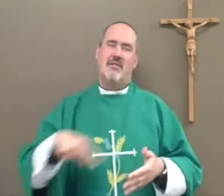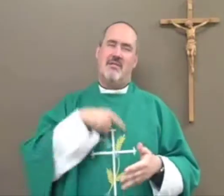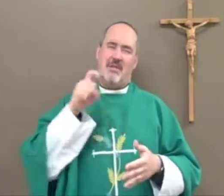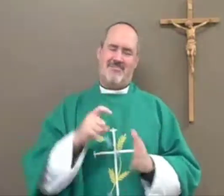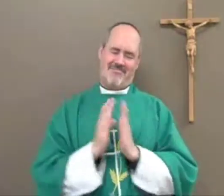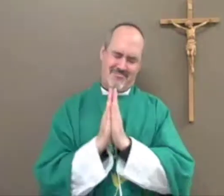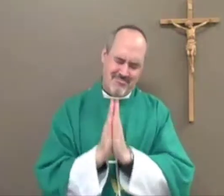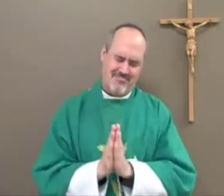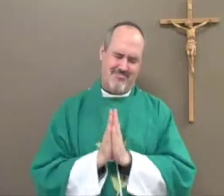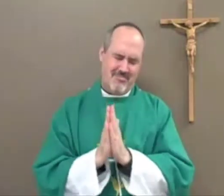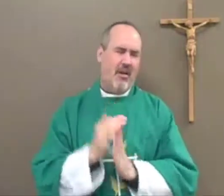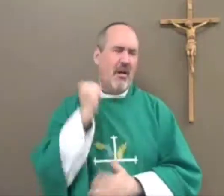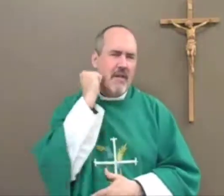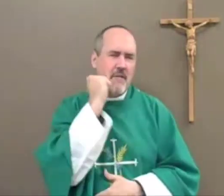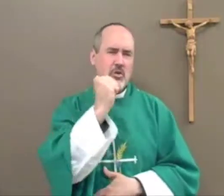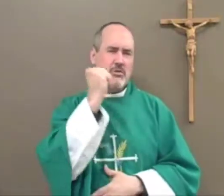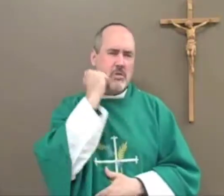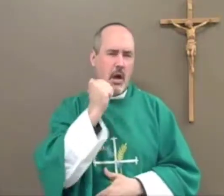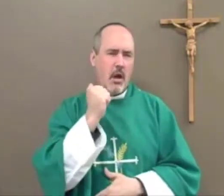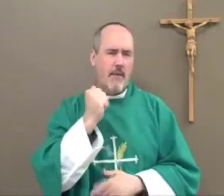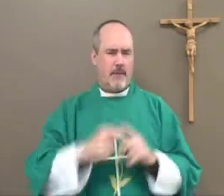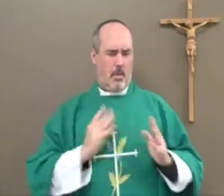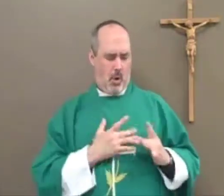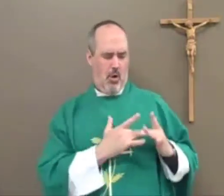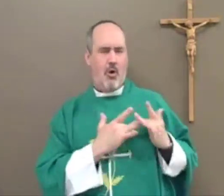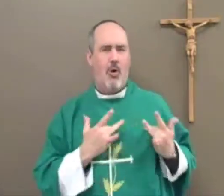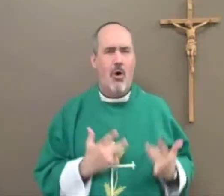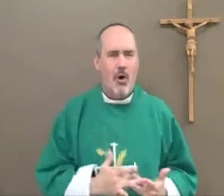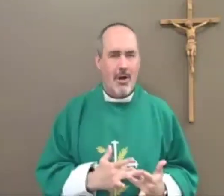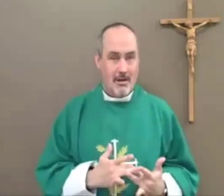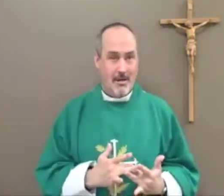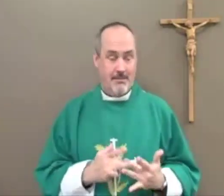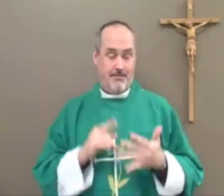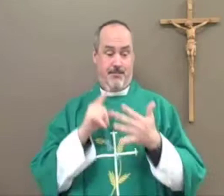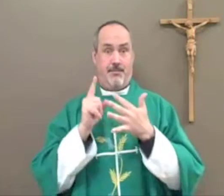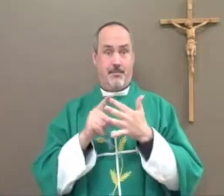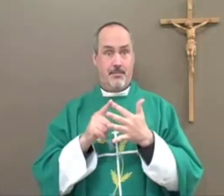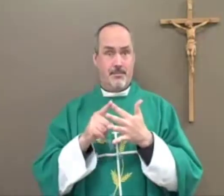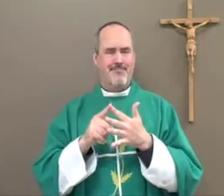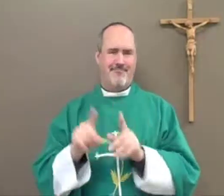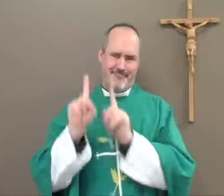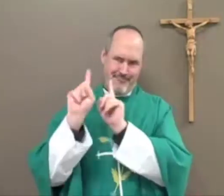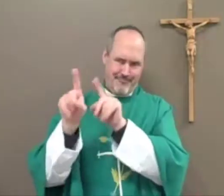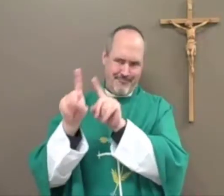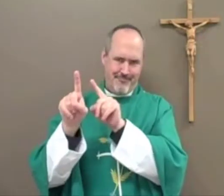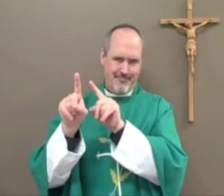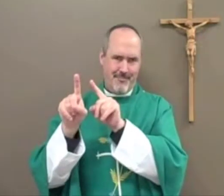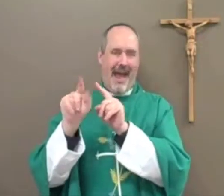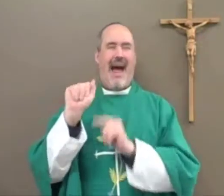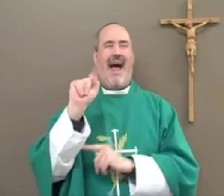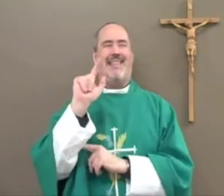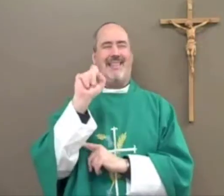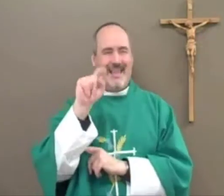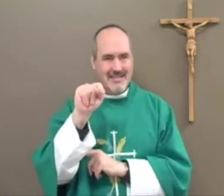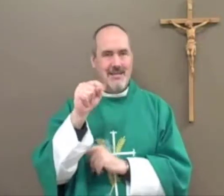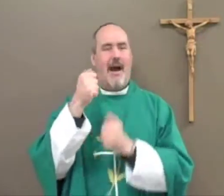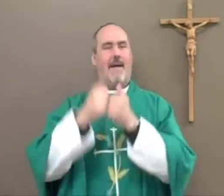First, we must pray every single day from our hearts. Second, we must go to Mass